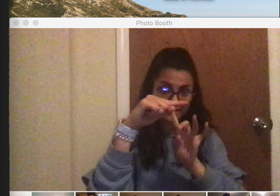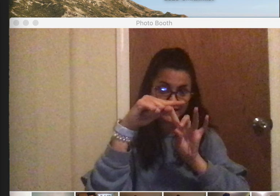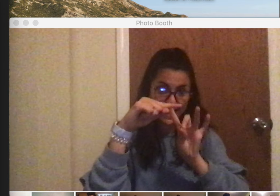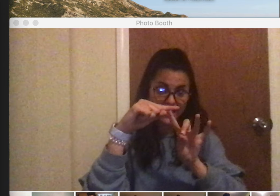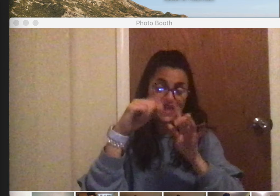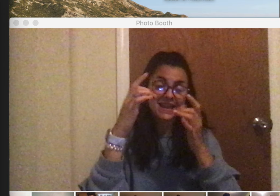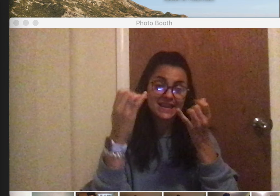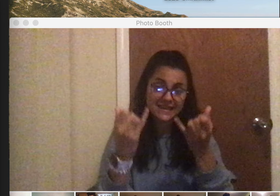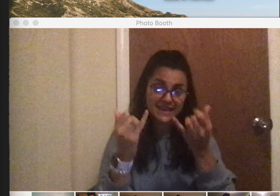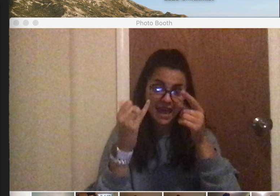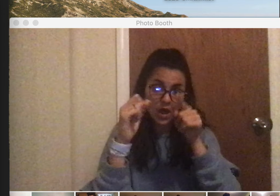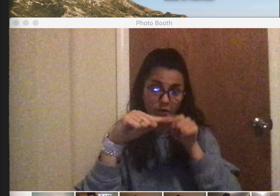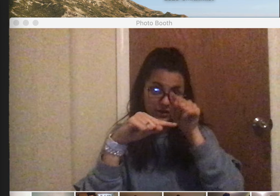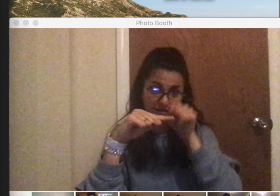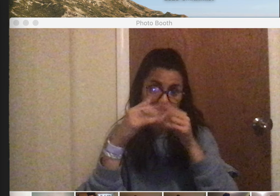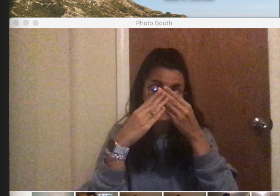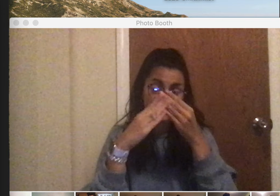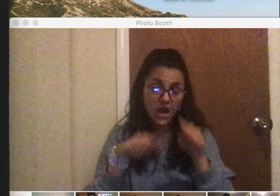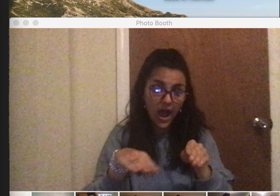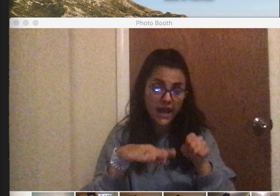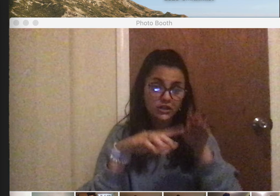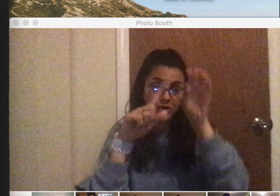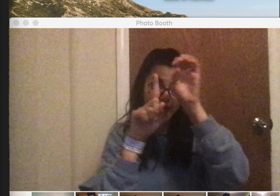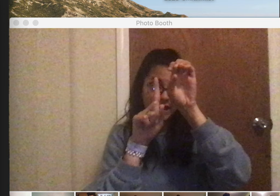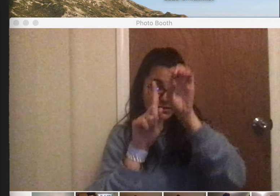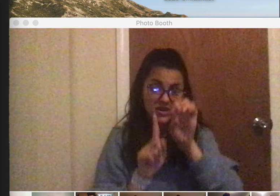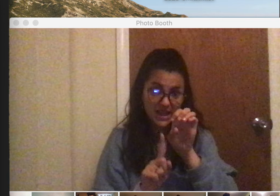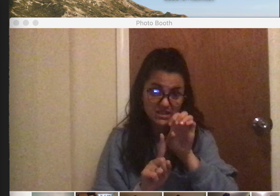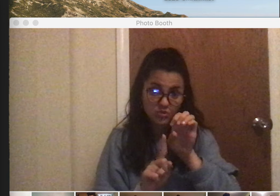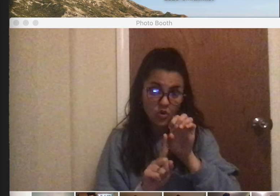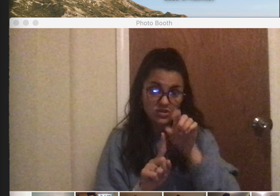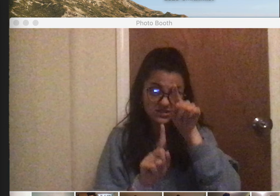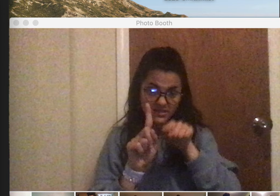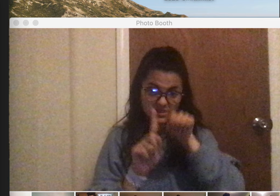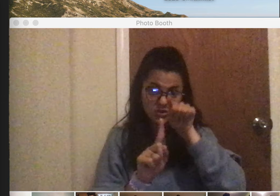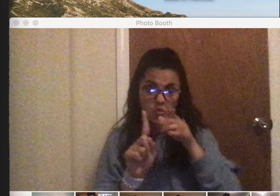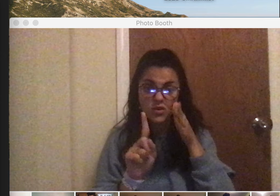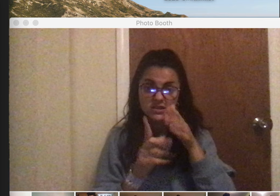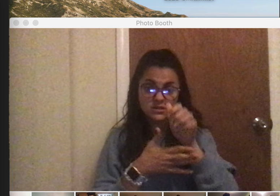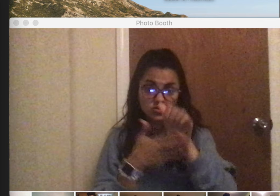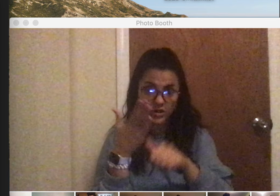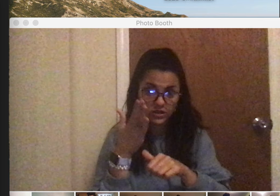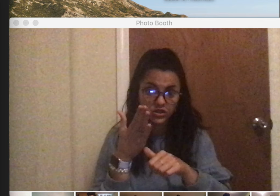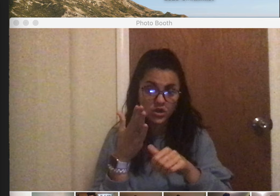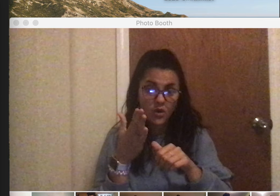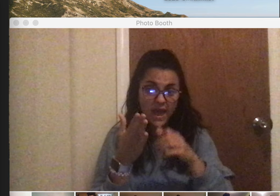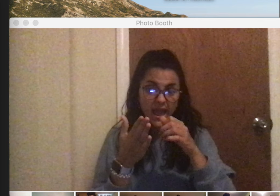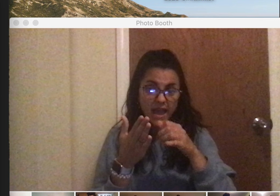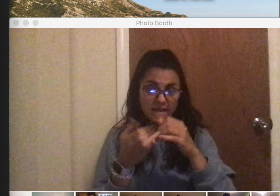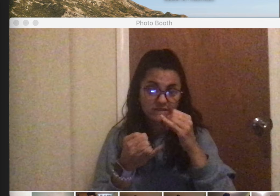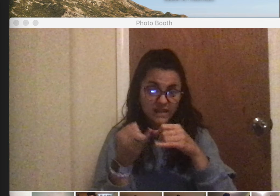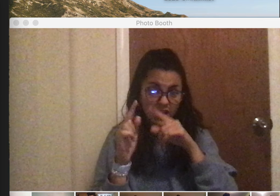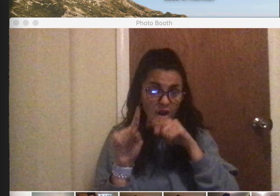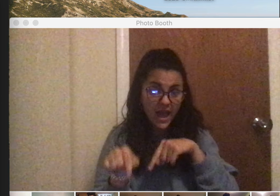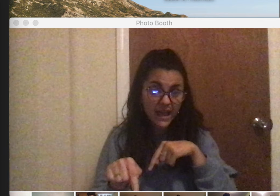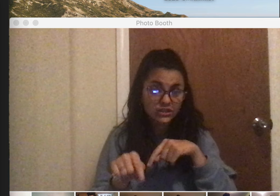so we're going to subtract the exponents, 1 minus 8, and that's going to give us negative 7. So we're going to